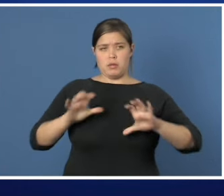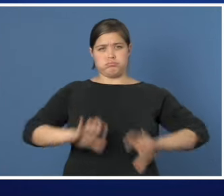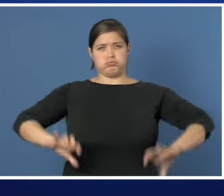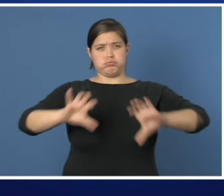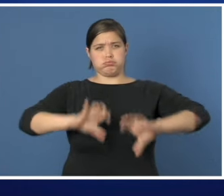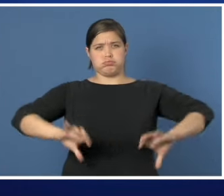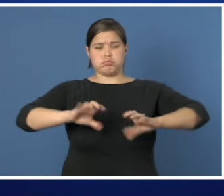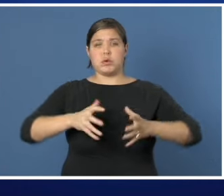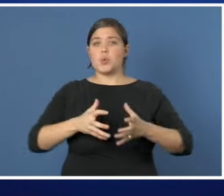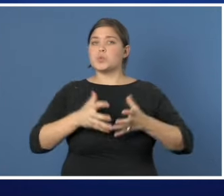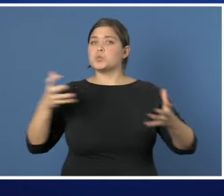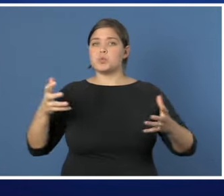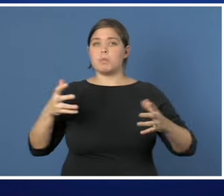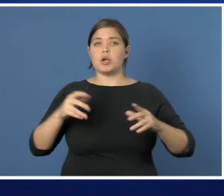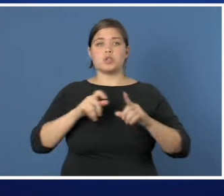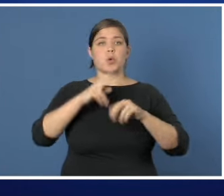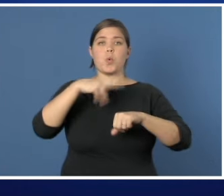limits.